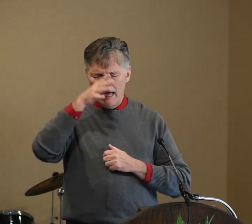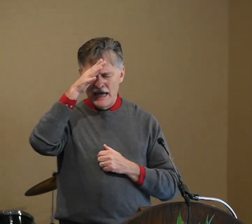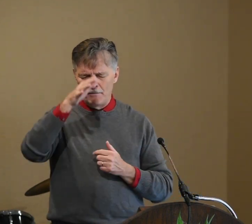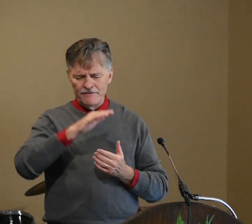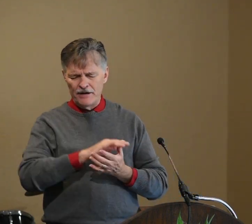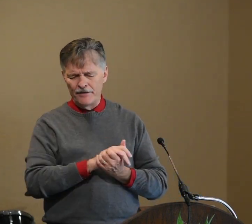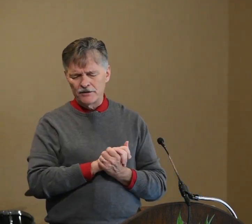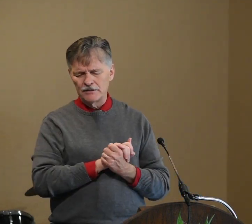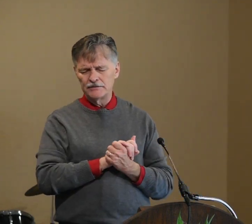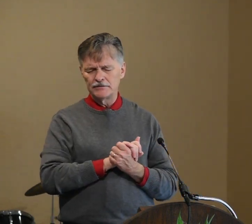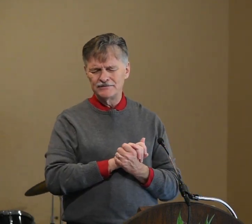Help me, Father,